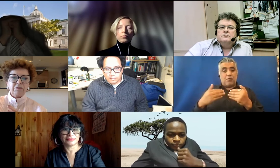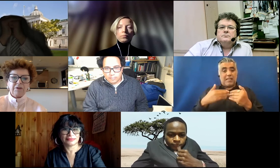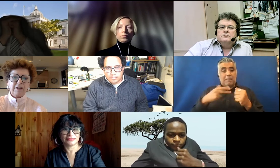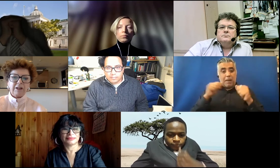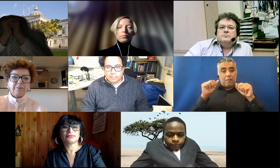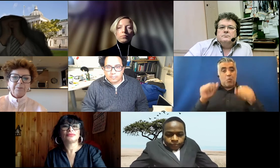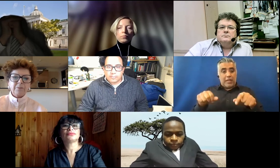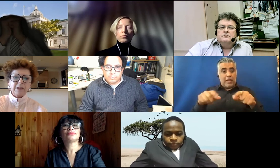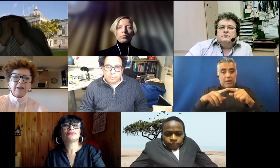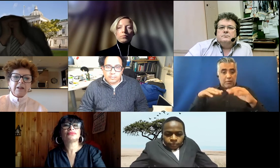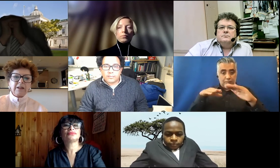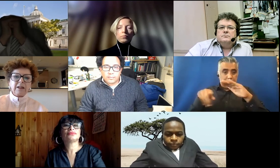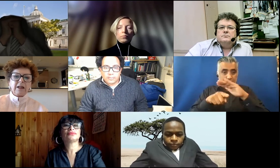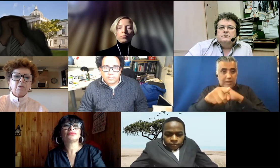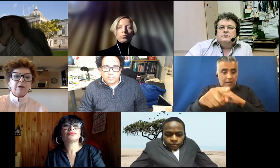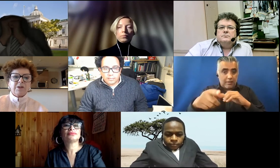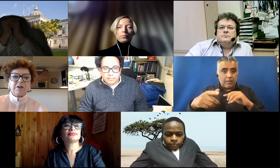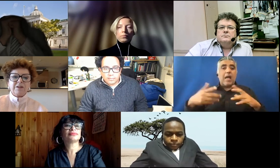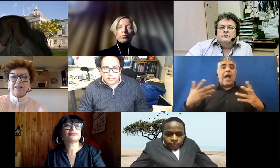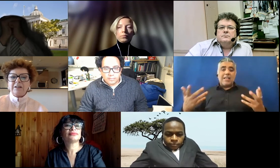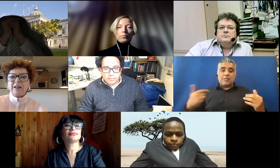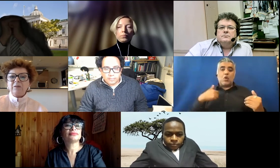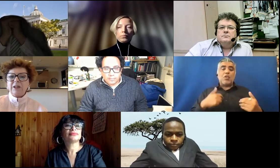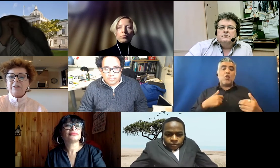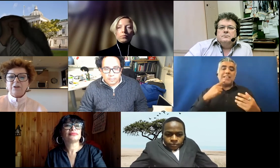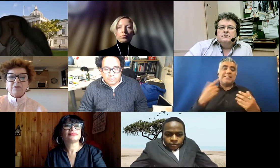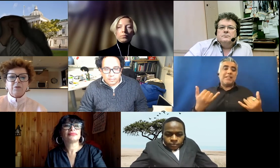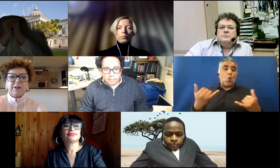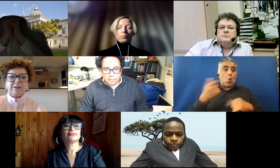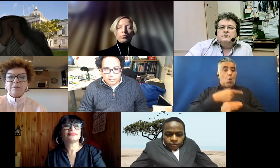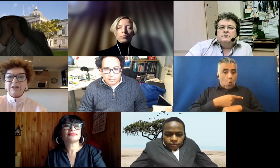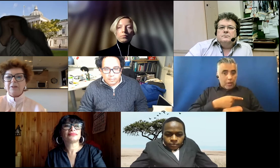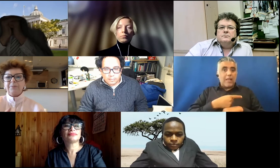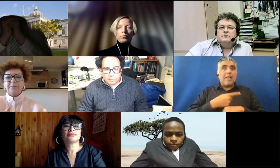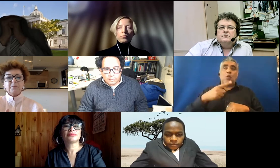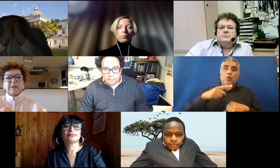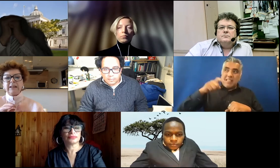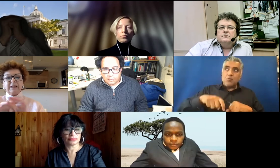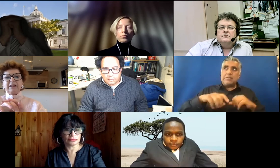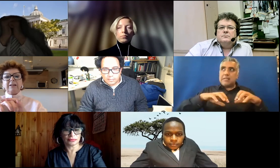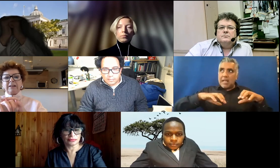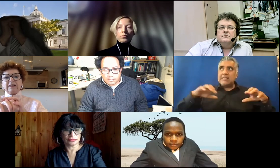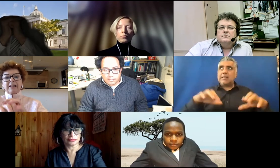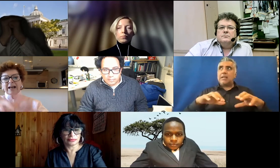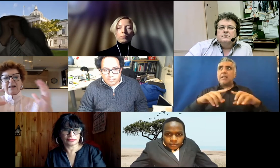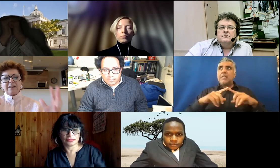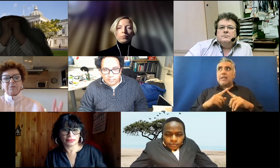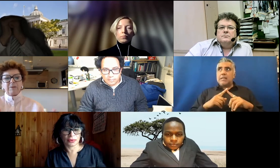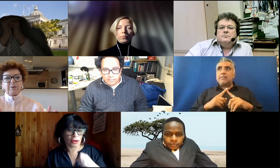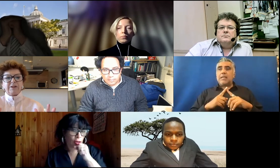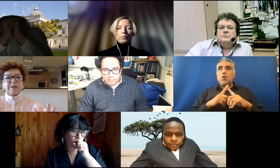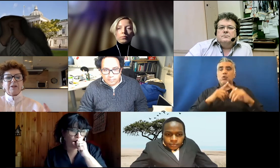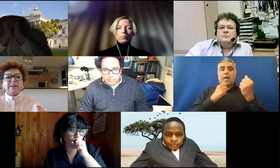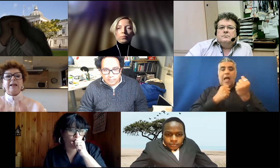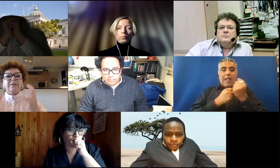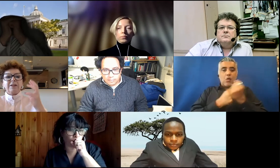through fairly. And so what I was going to say today, really, in terms of what needs to be done, the allies of people